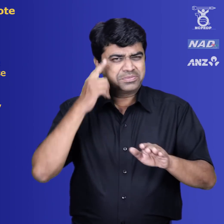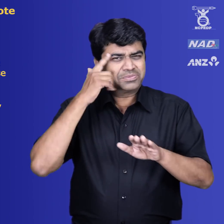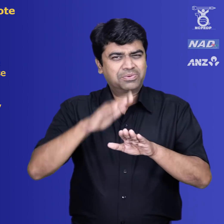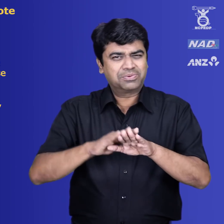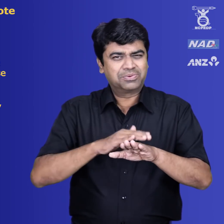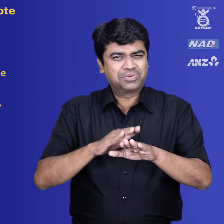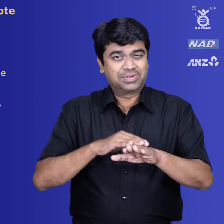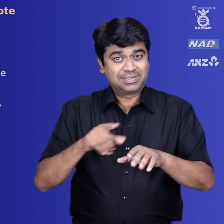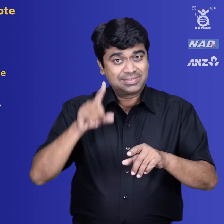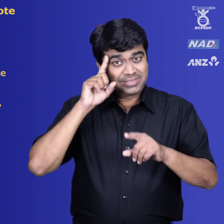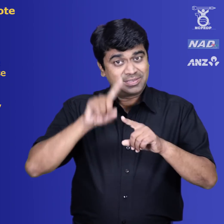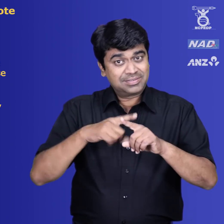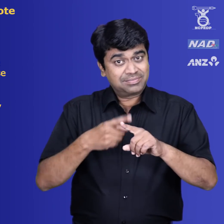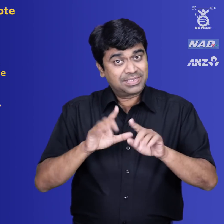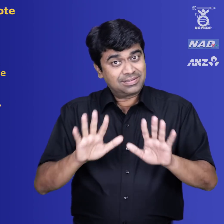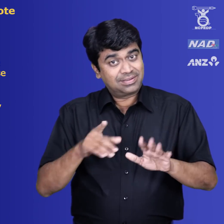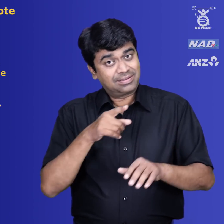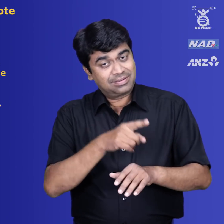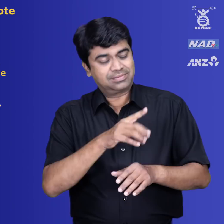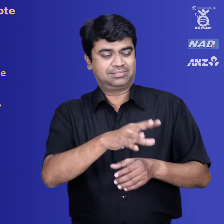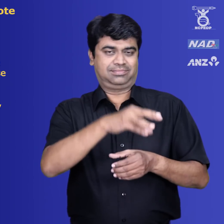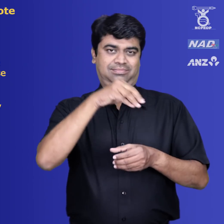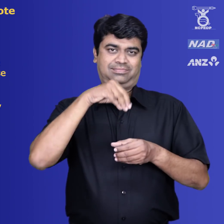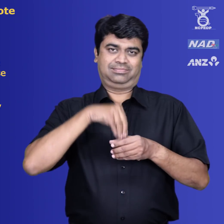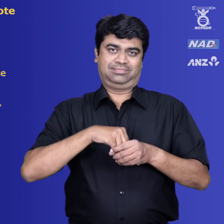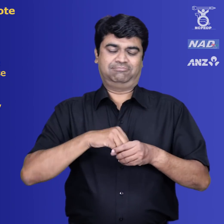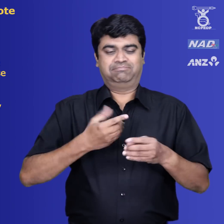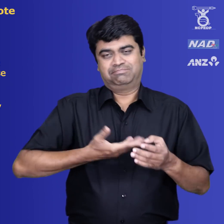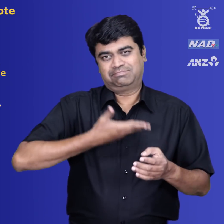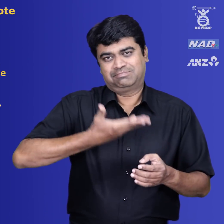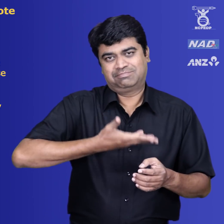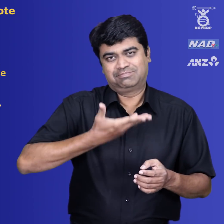children with intellectual disability.